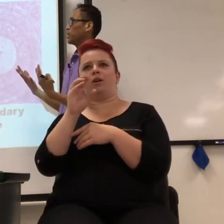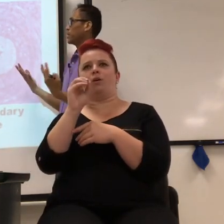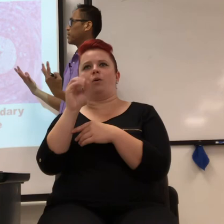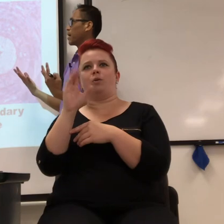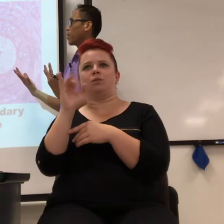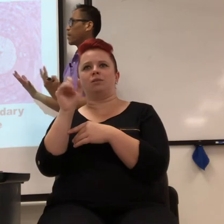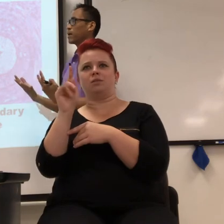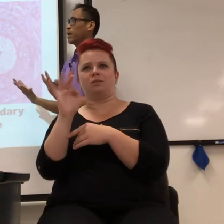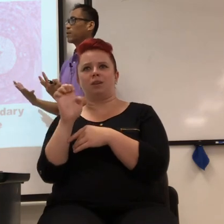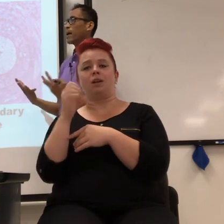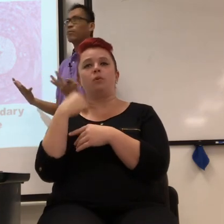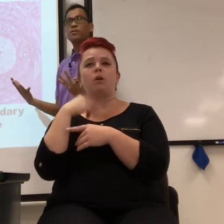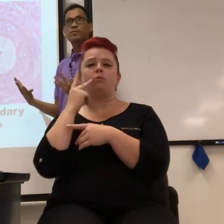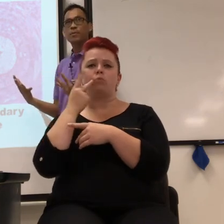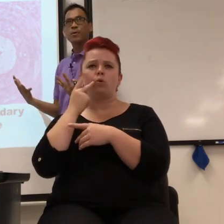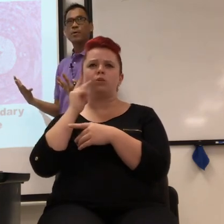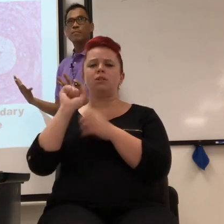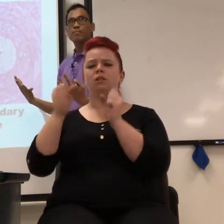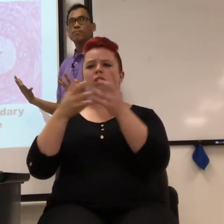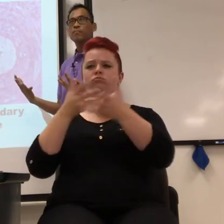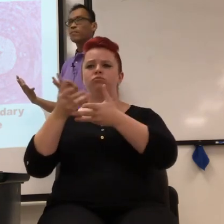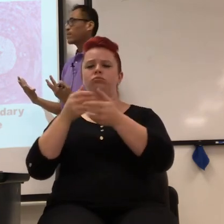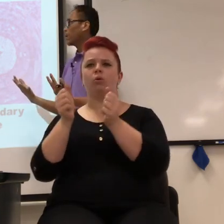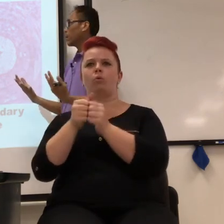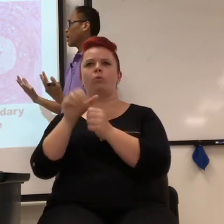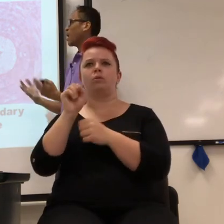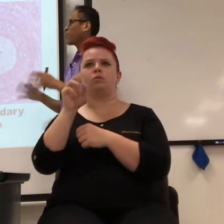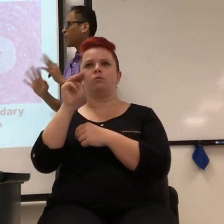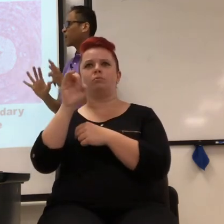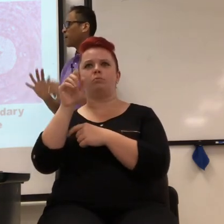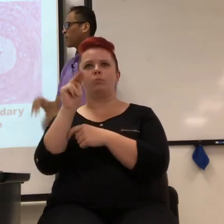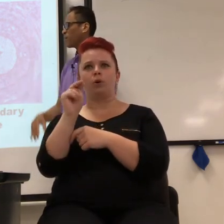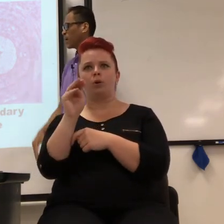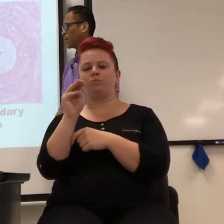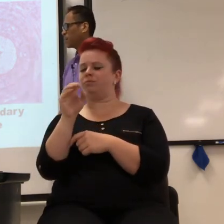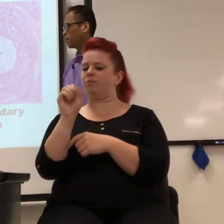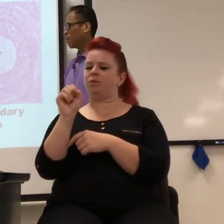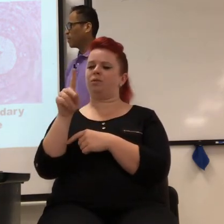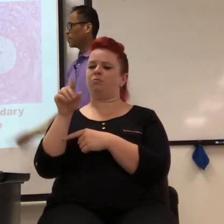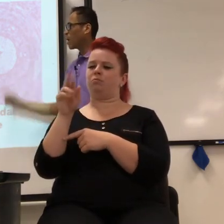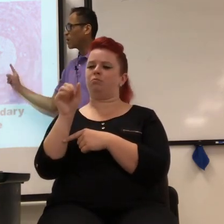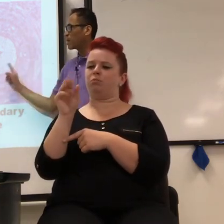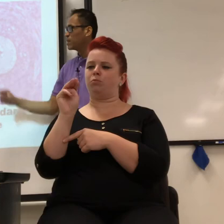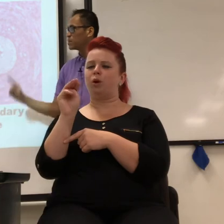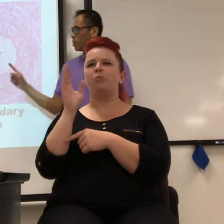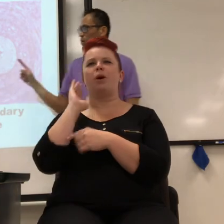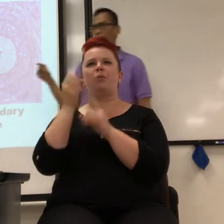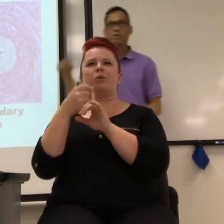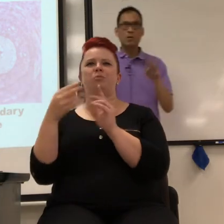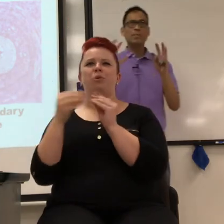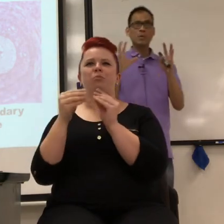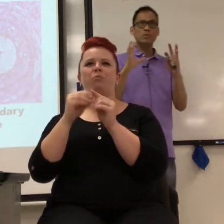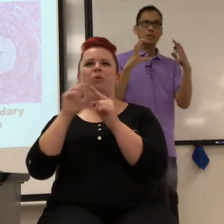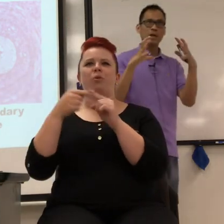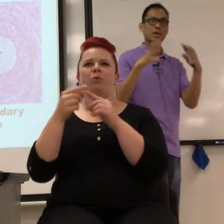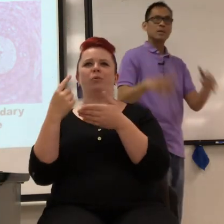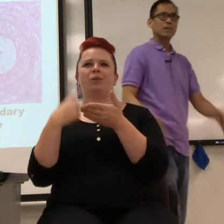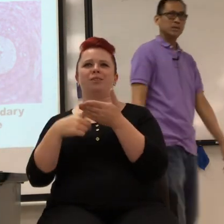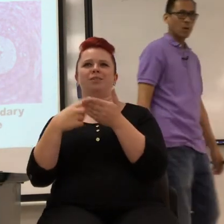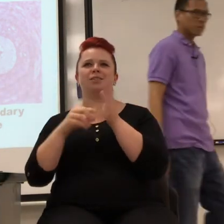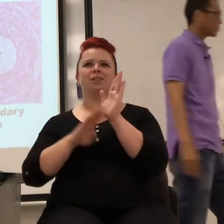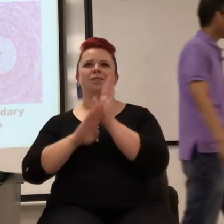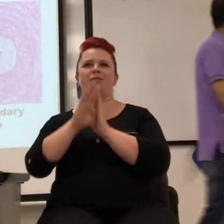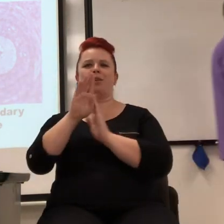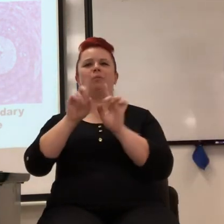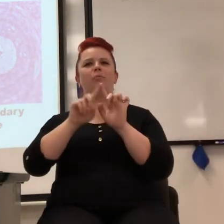There's proteins there that can interact with sperm. I'll talk about that when I get to development, but I would at least note zona pellucida